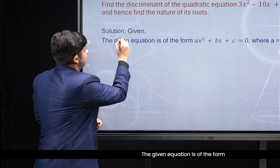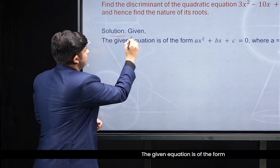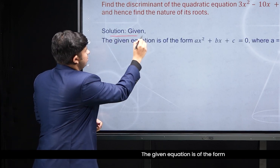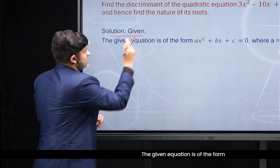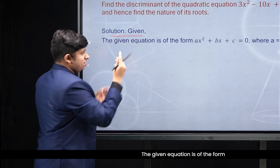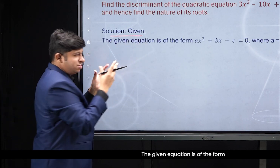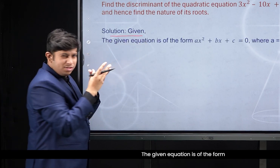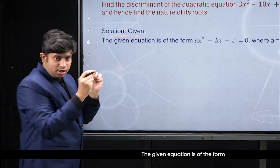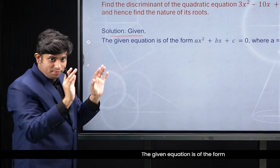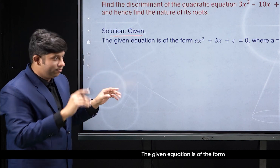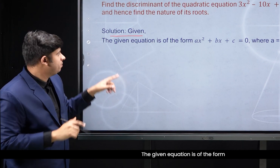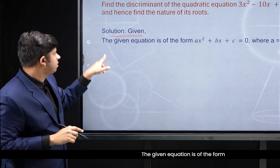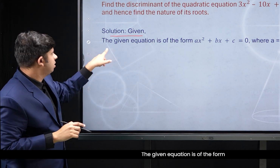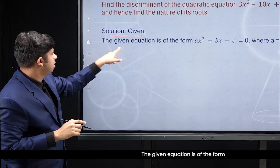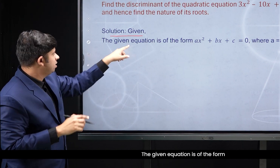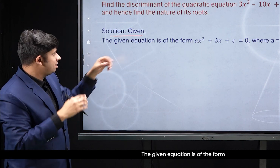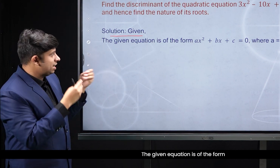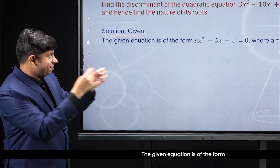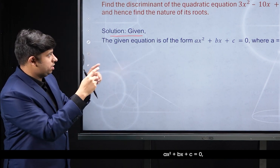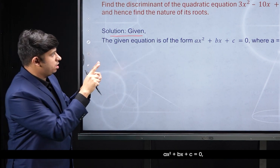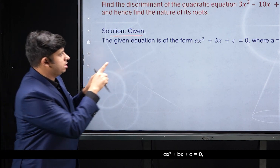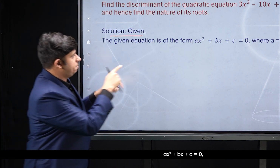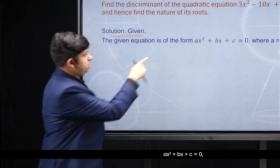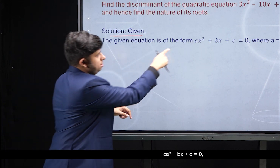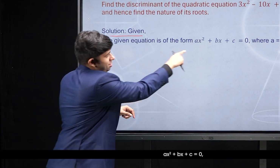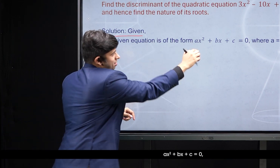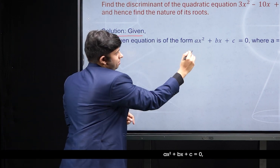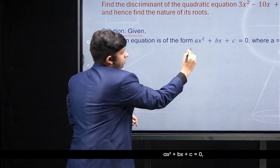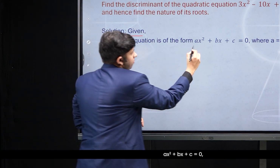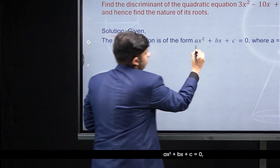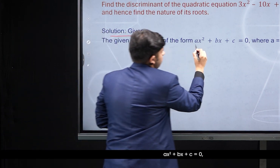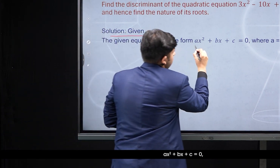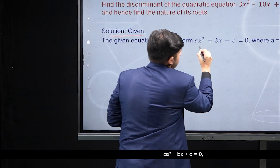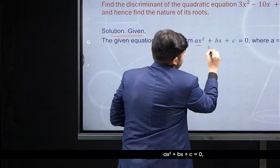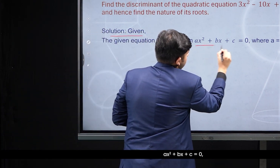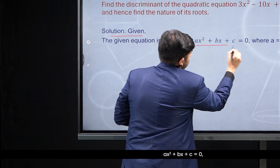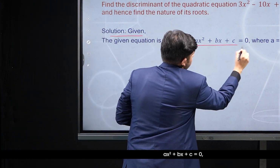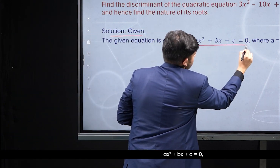the given equation is of the form ax square plus bx plus c equal to